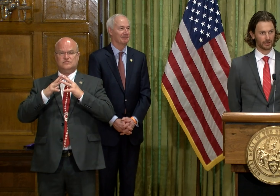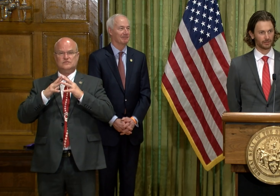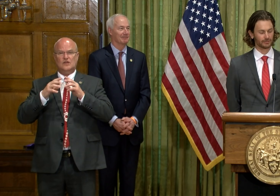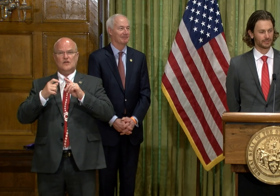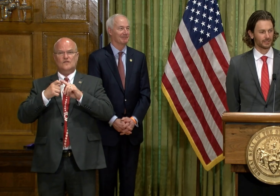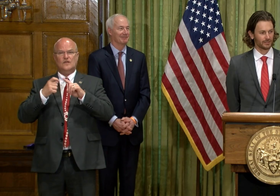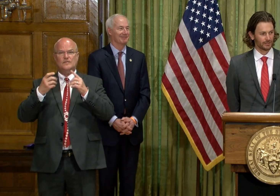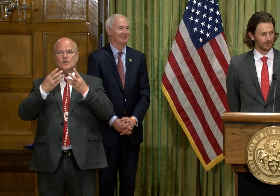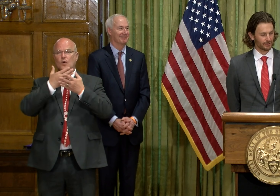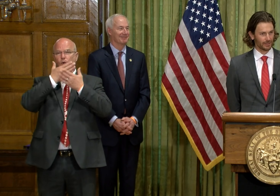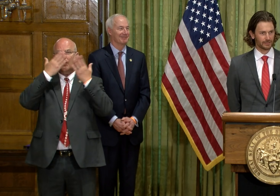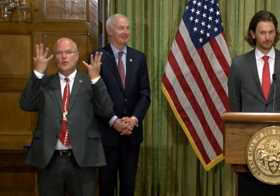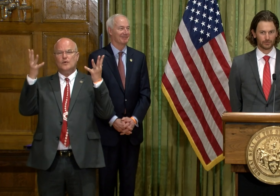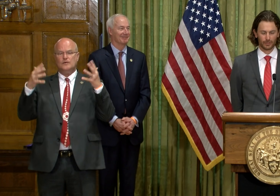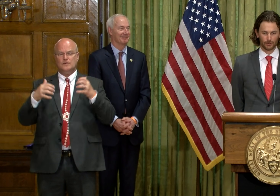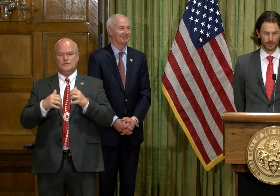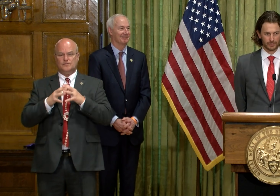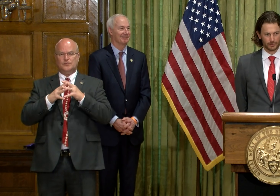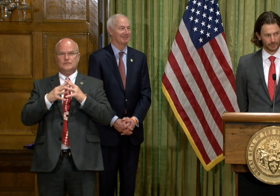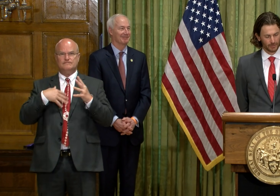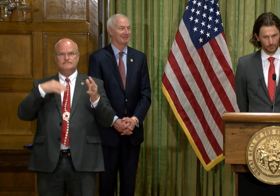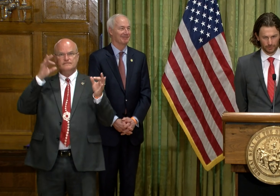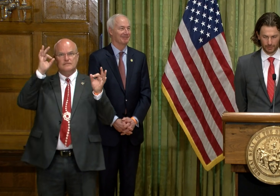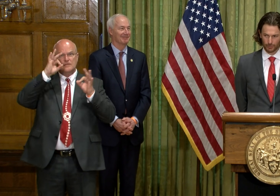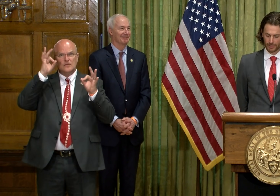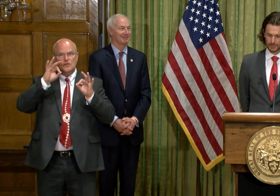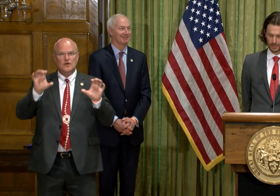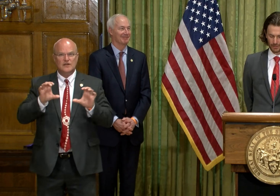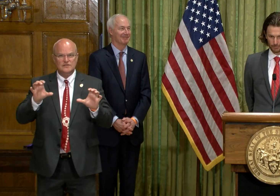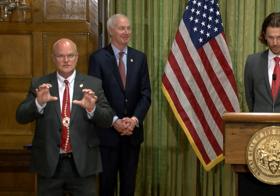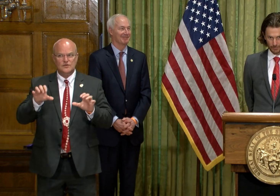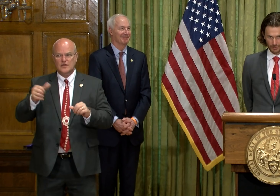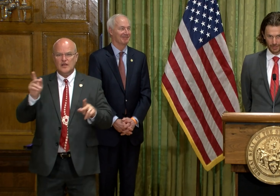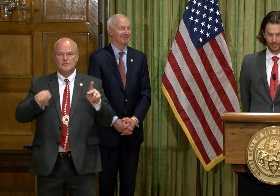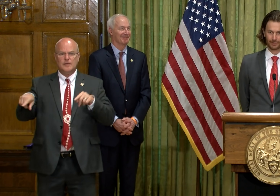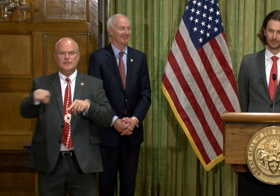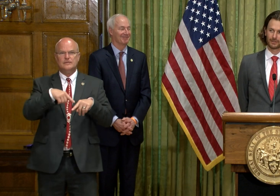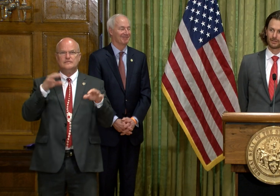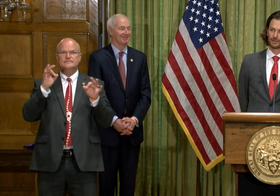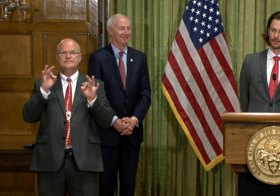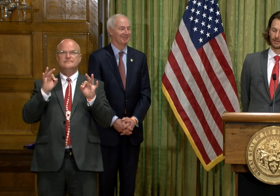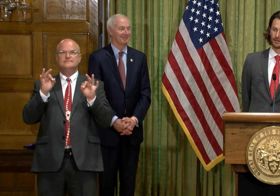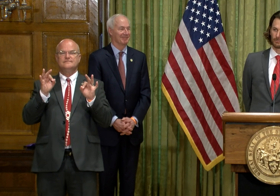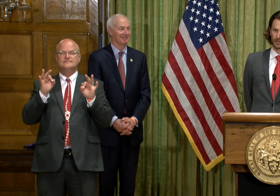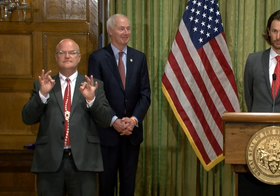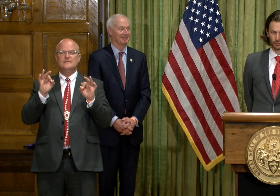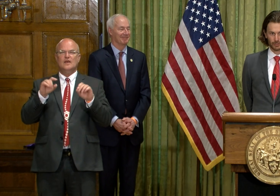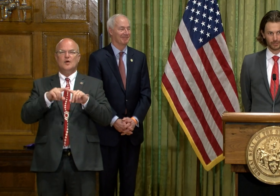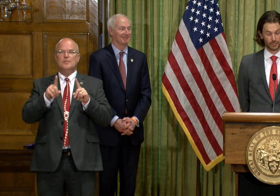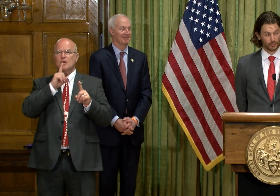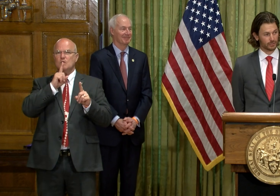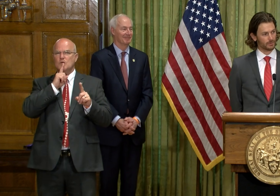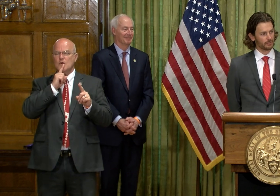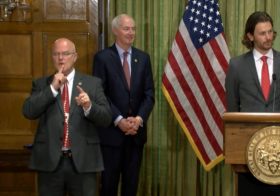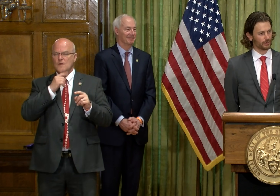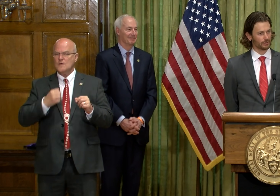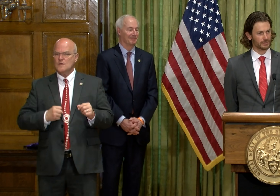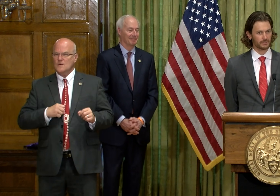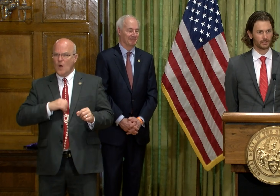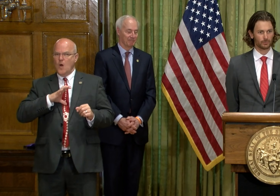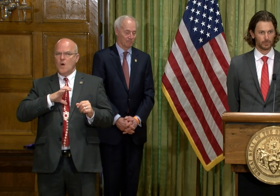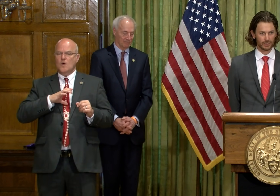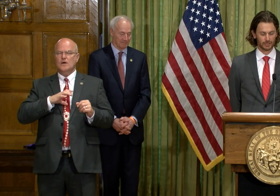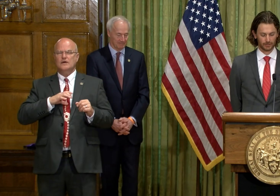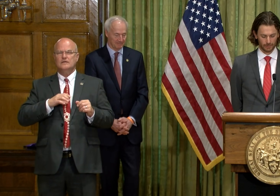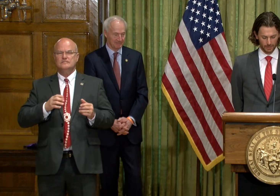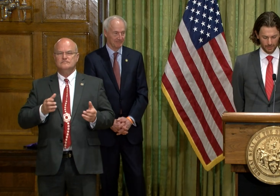out of thin air, and I didn't know what I was doing any more than anyone else did, I can promise you that. But I'm really encouraged by the